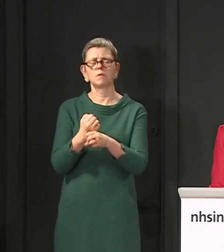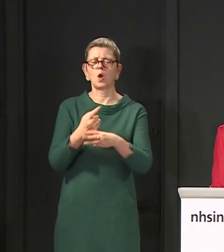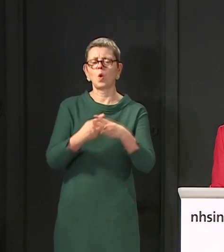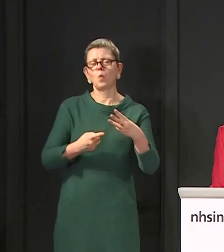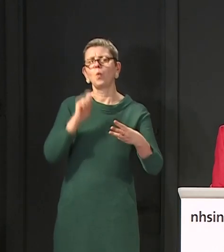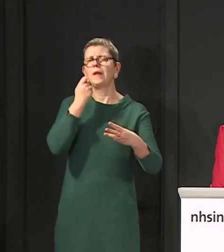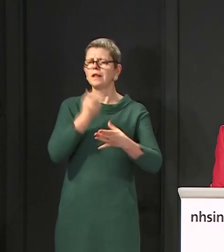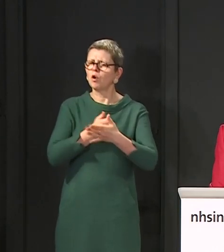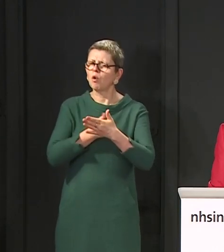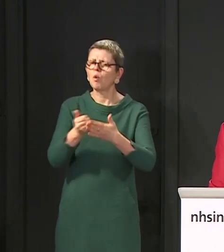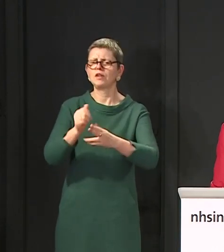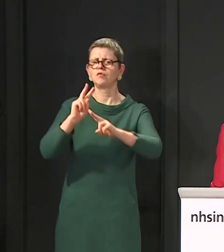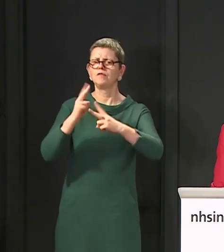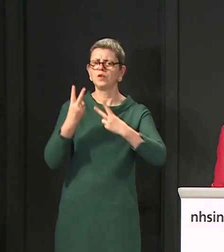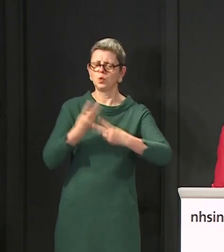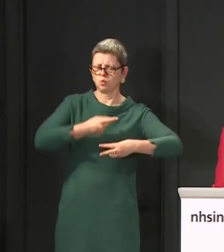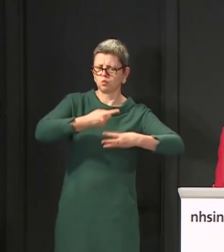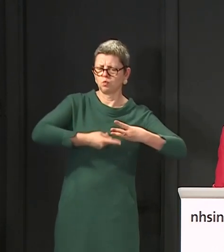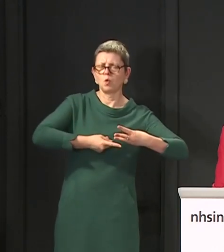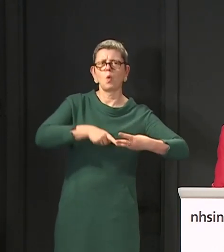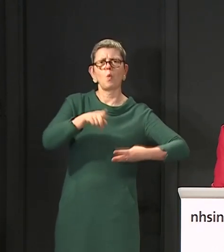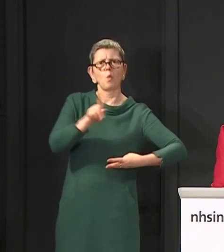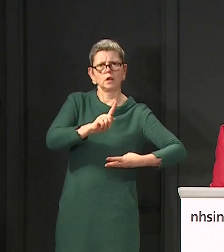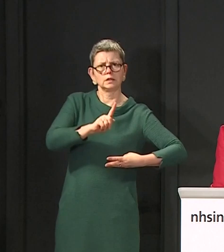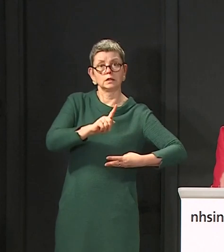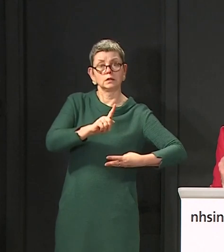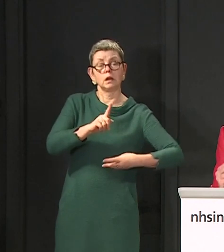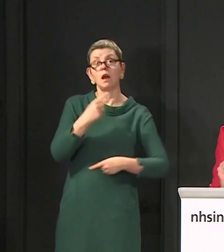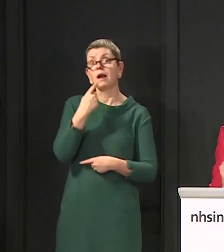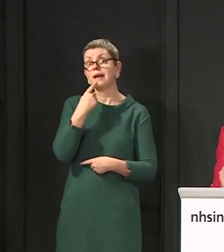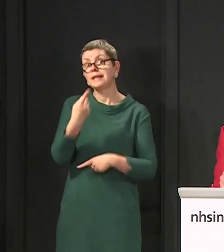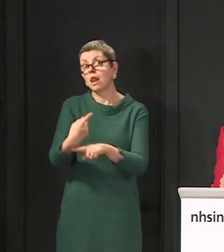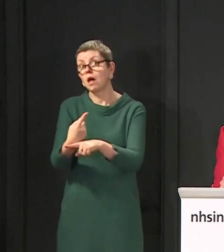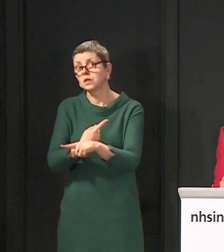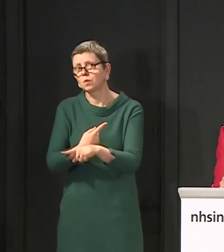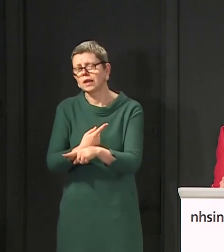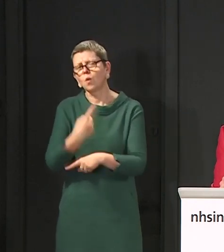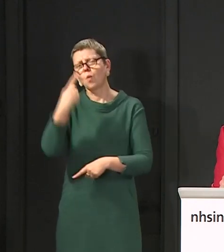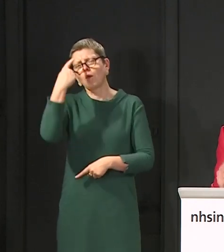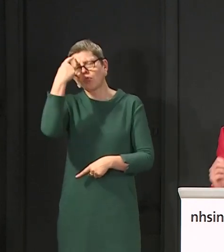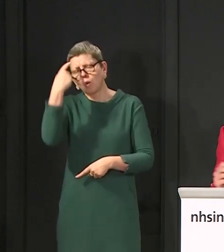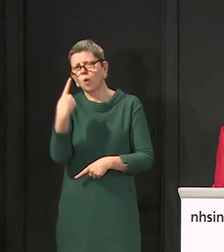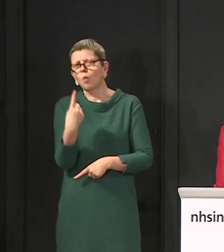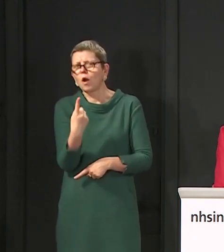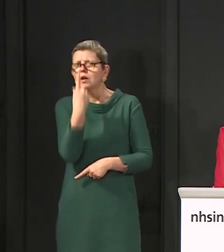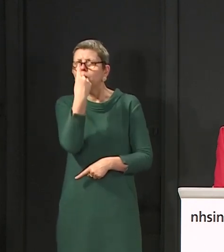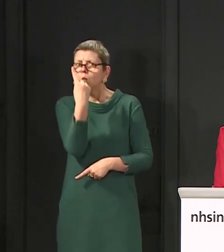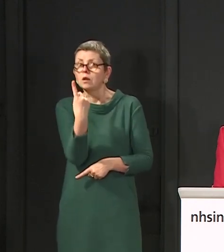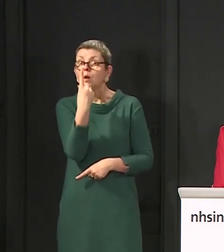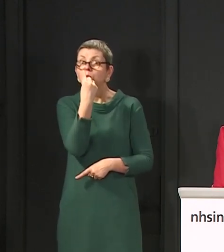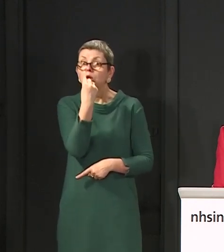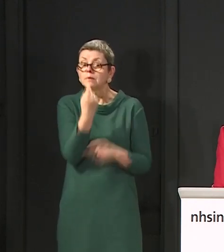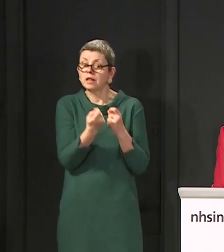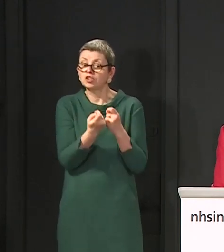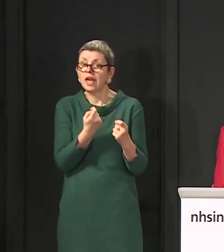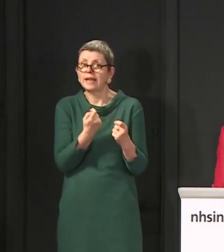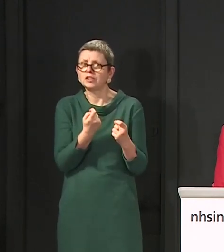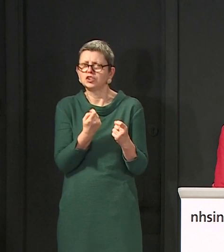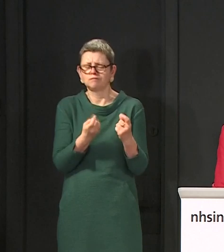under review. And I told you last week that we were considering making one immediate change, a change to the guidance relating